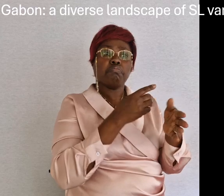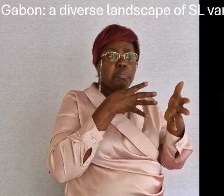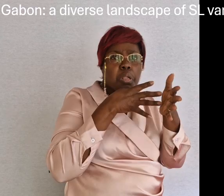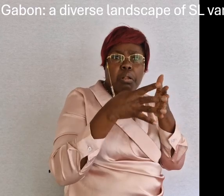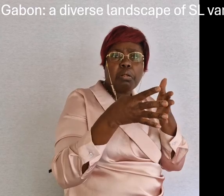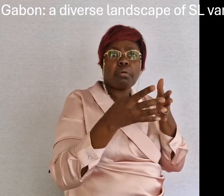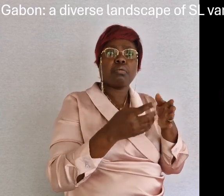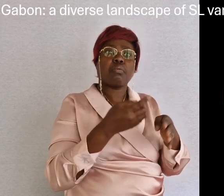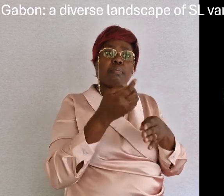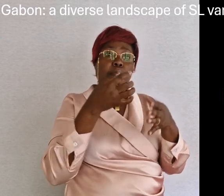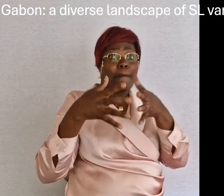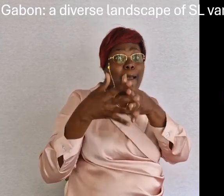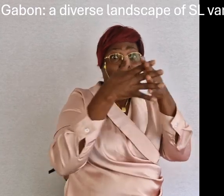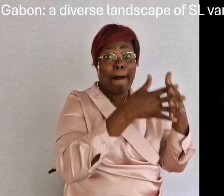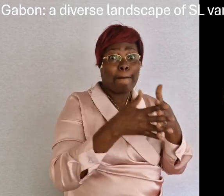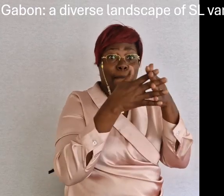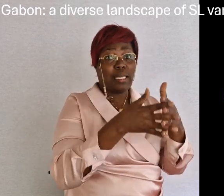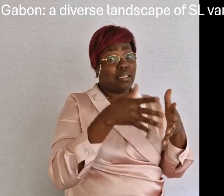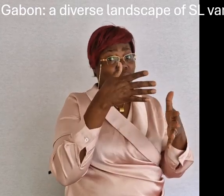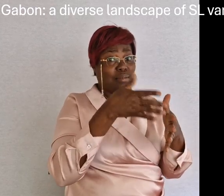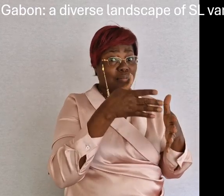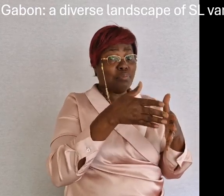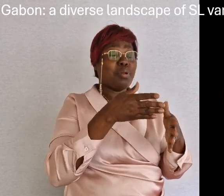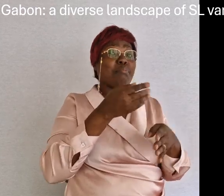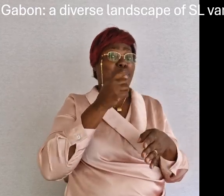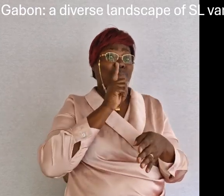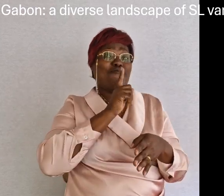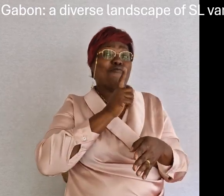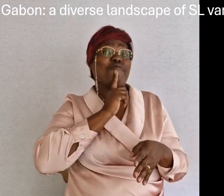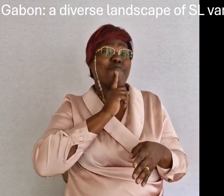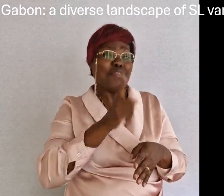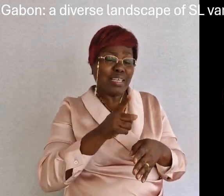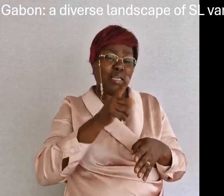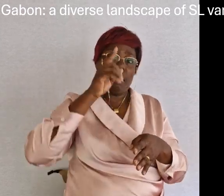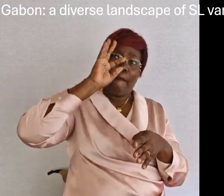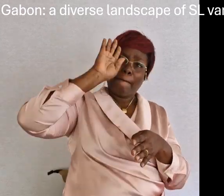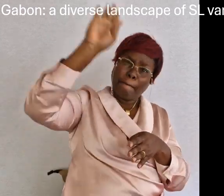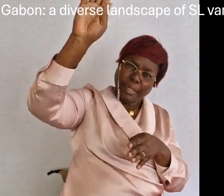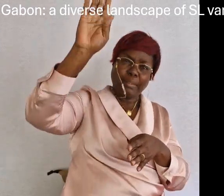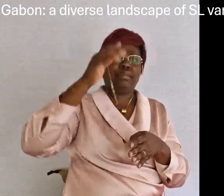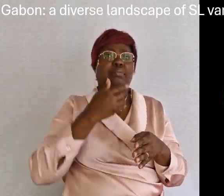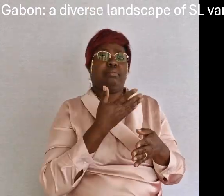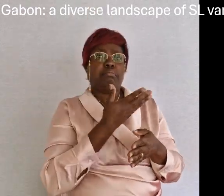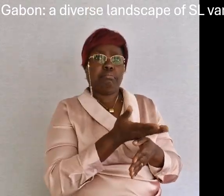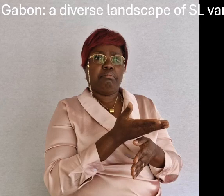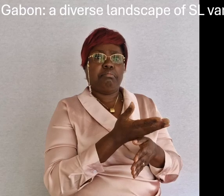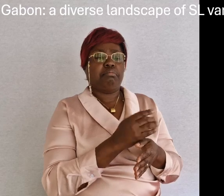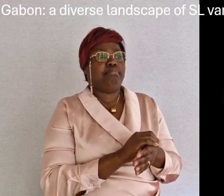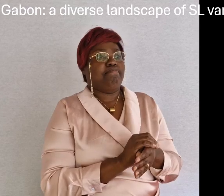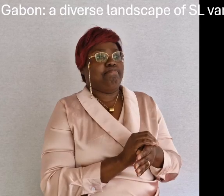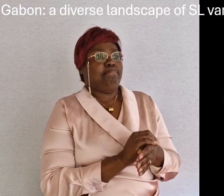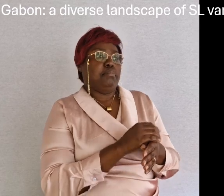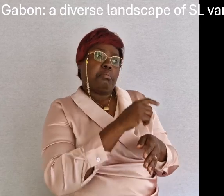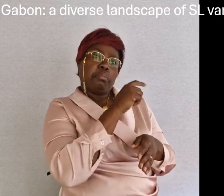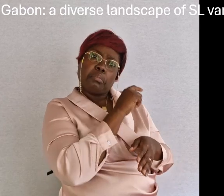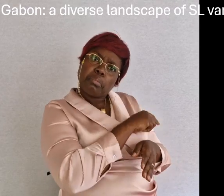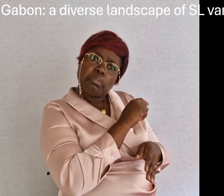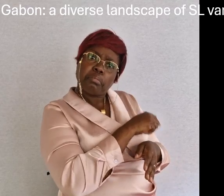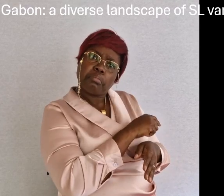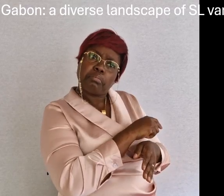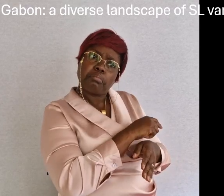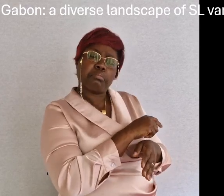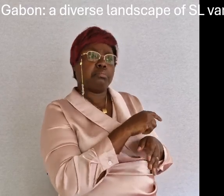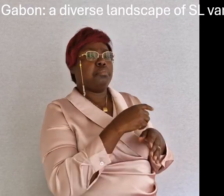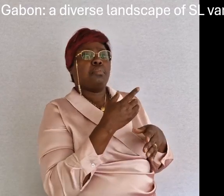the American Sign Language, but really the US variant of American Sign Language. So not the